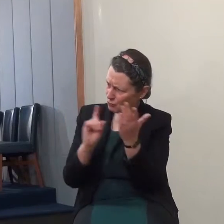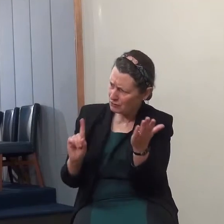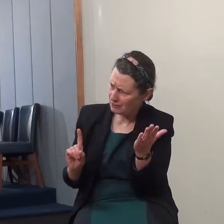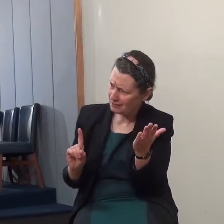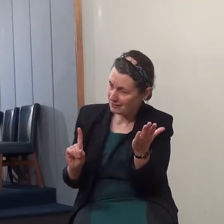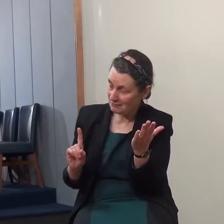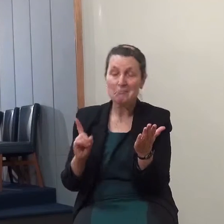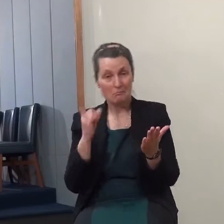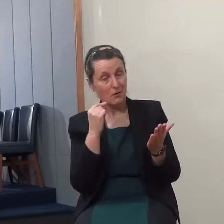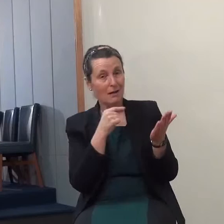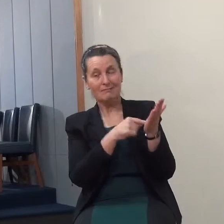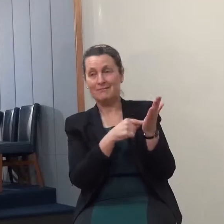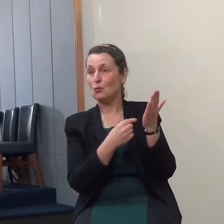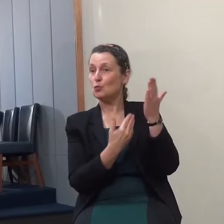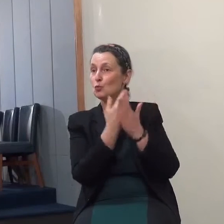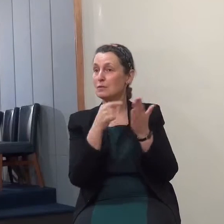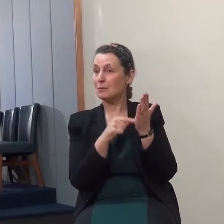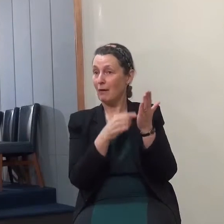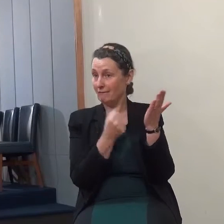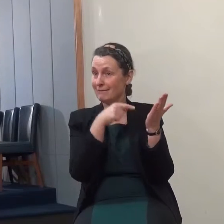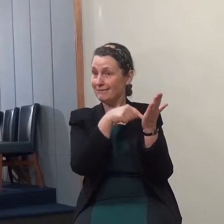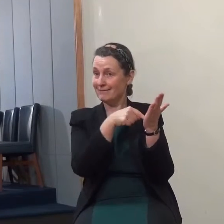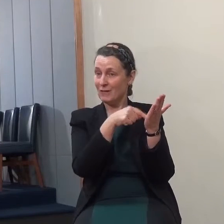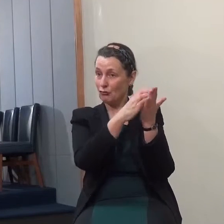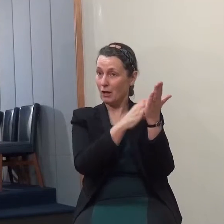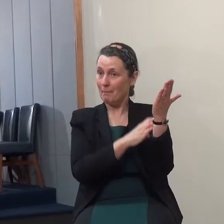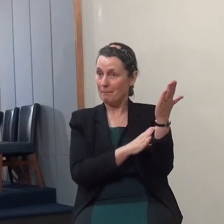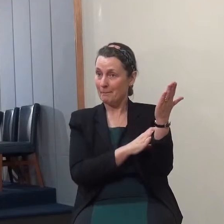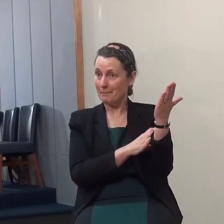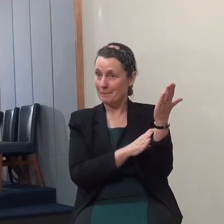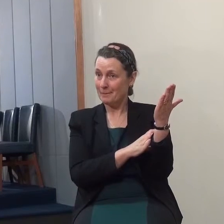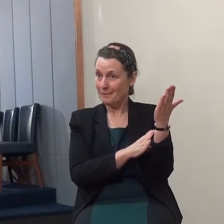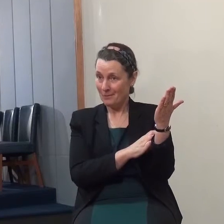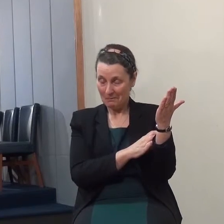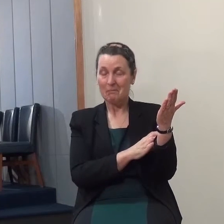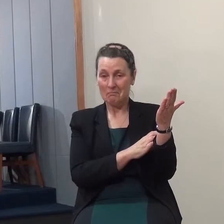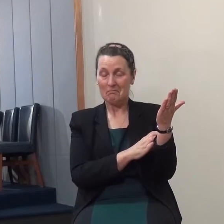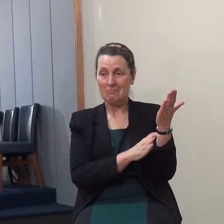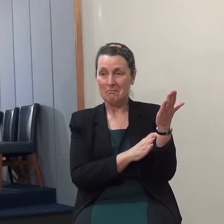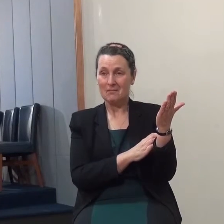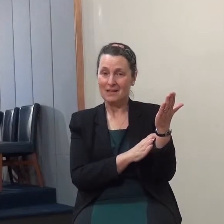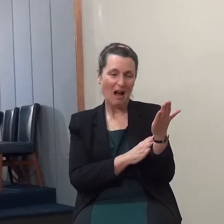you can do it from the New Testament. You can trace it, you can see it. And here's the introductory part of the